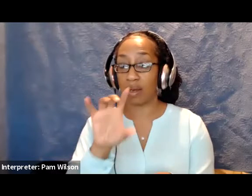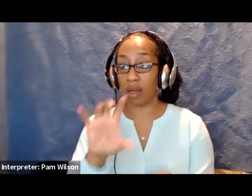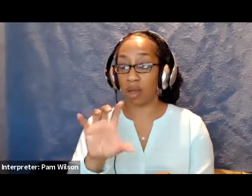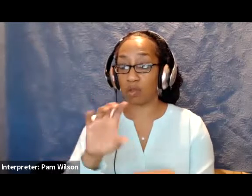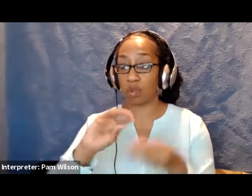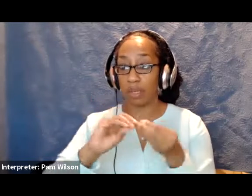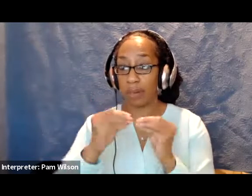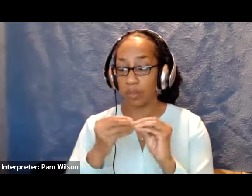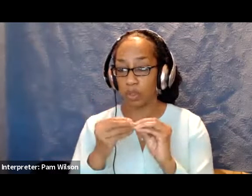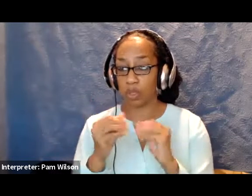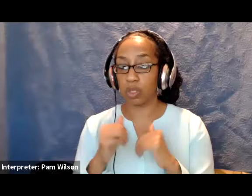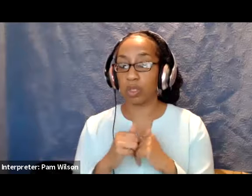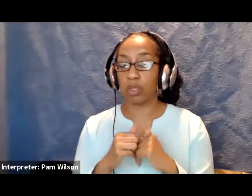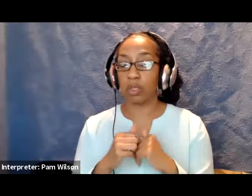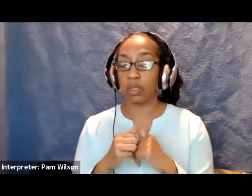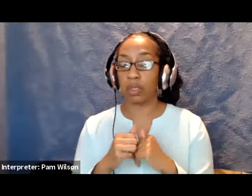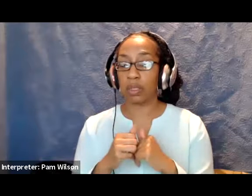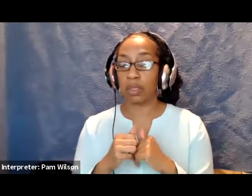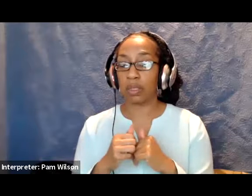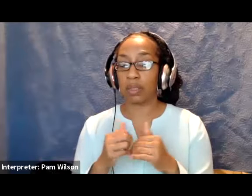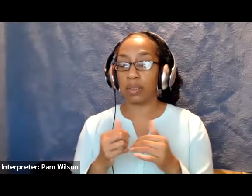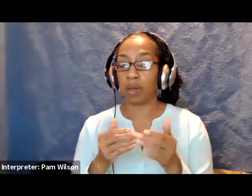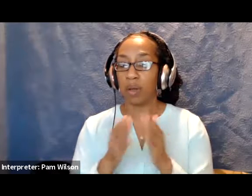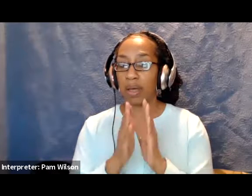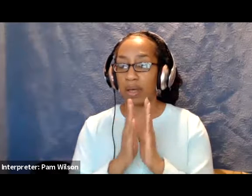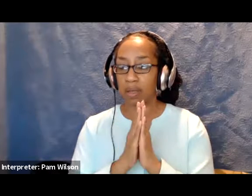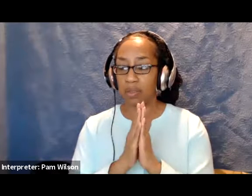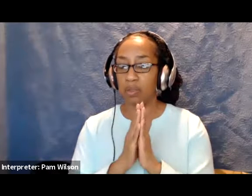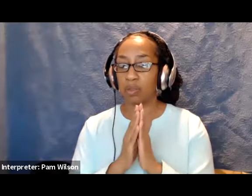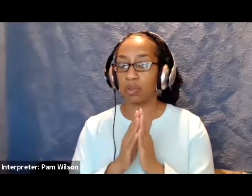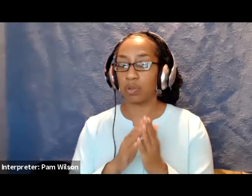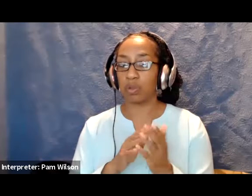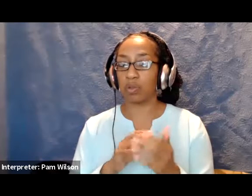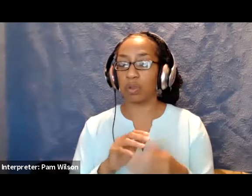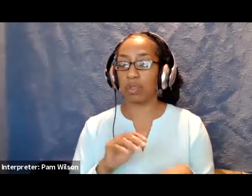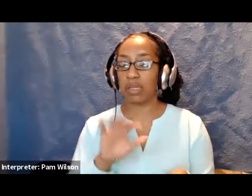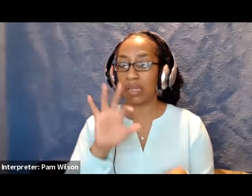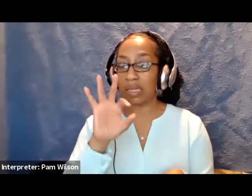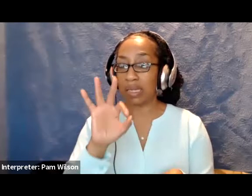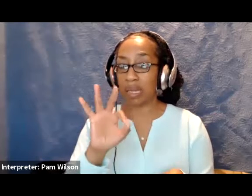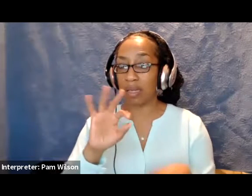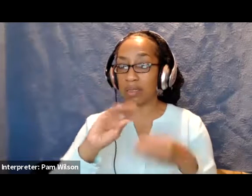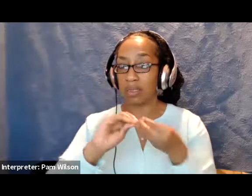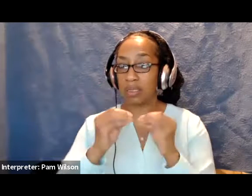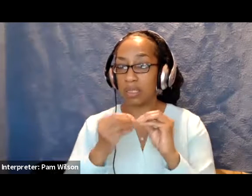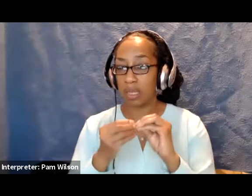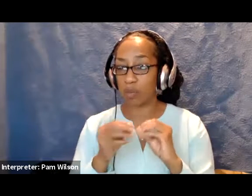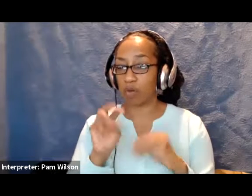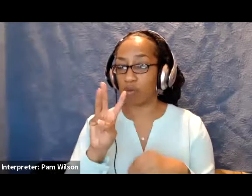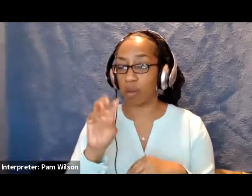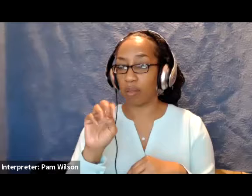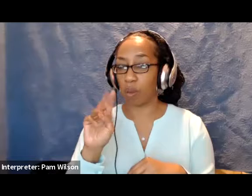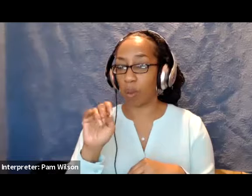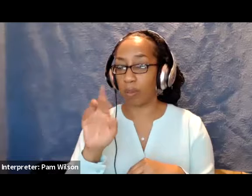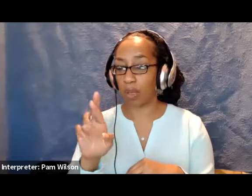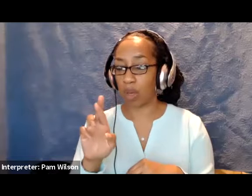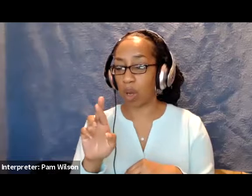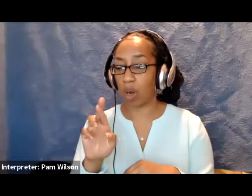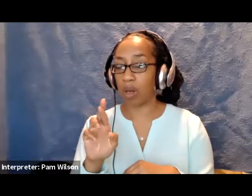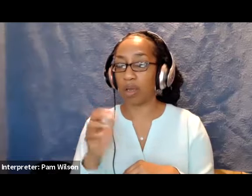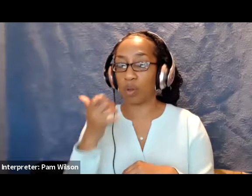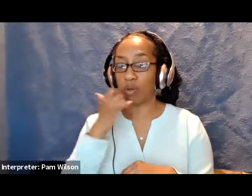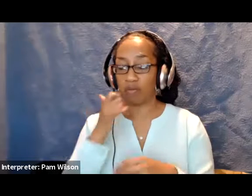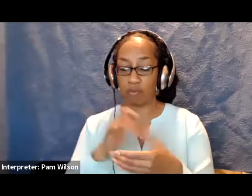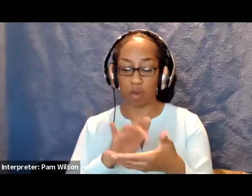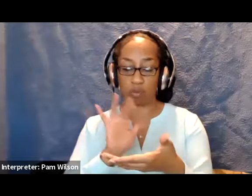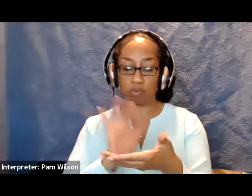call. They're going to ask you to enter that 9-digit webinar meeting and click join on your phone, tap